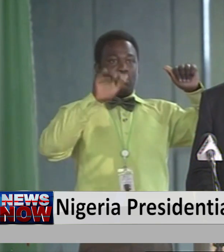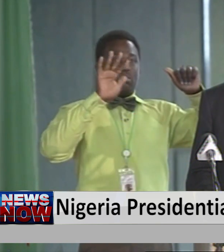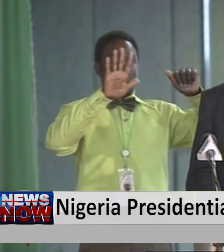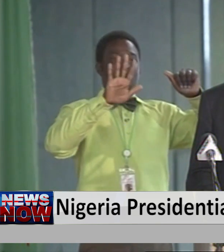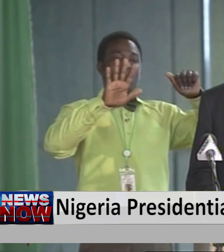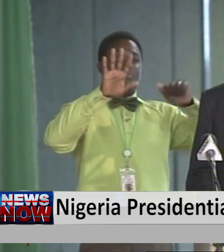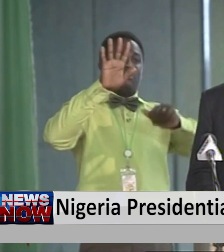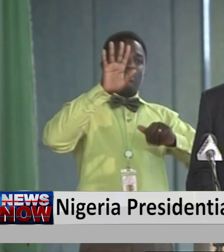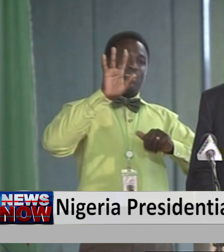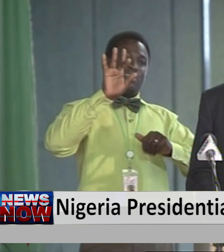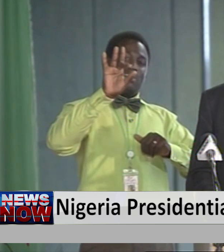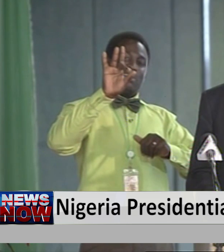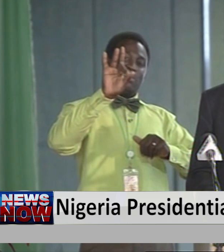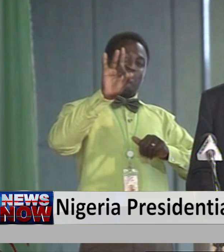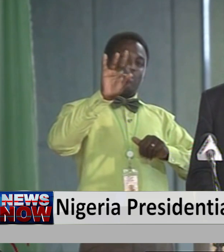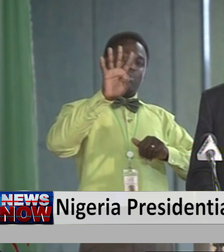584 votes.